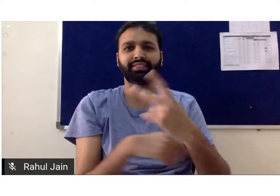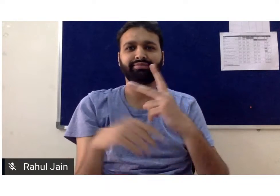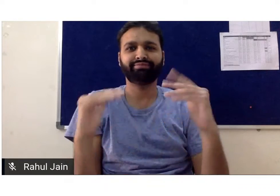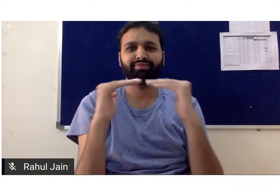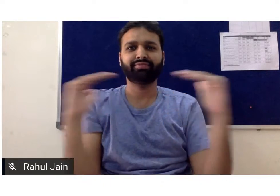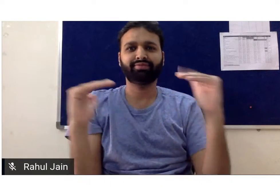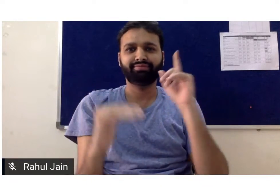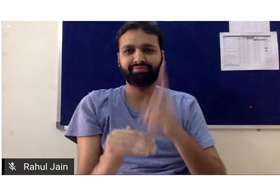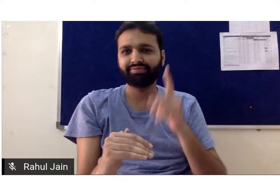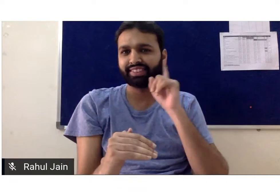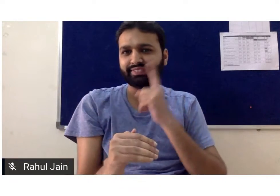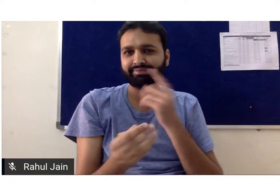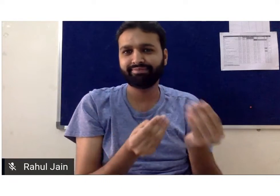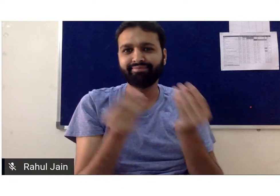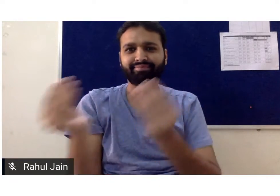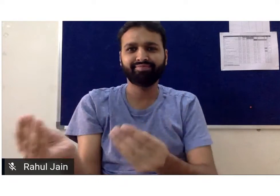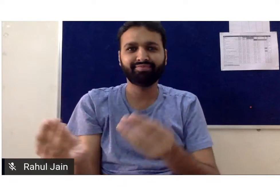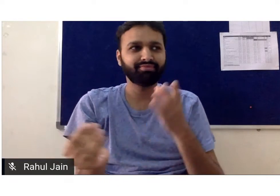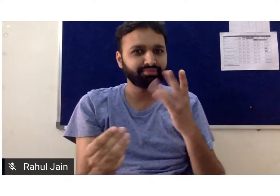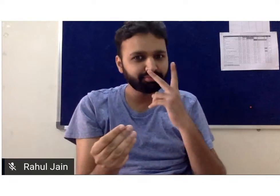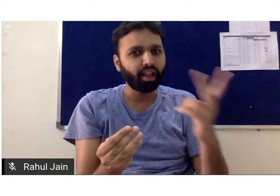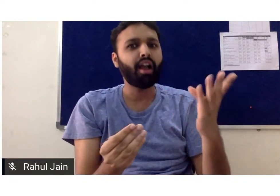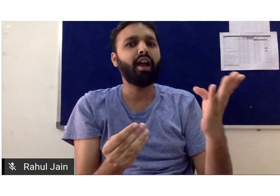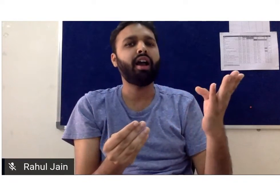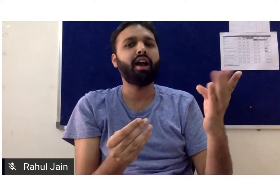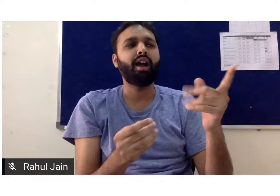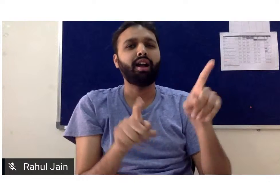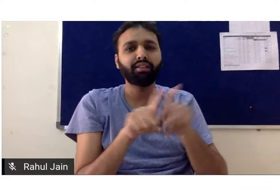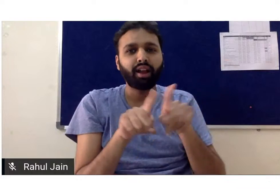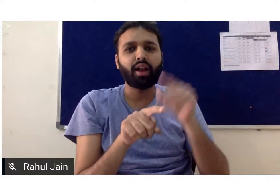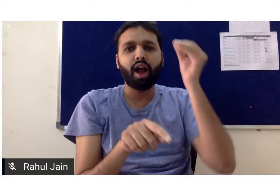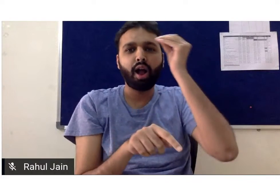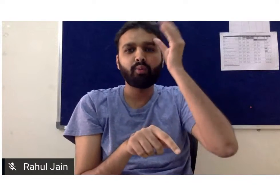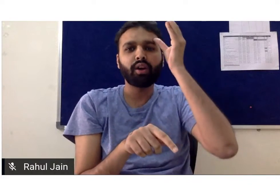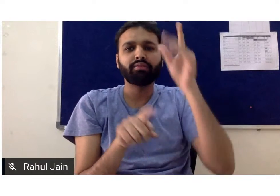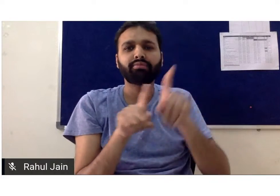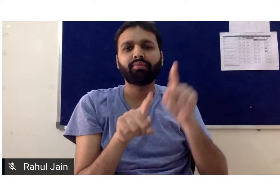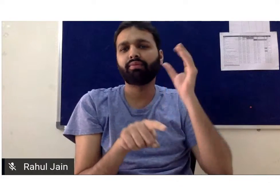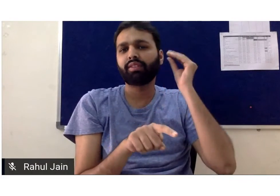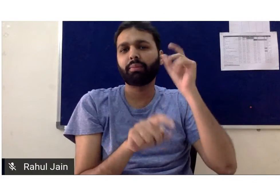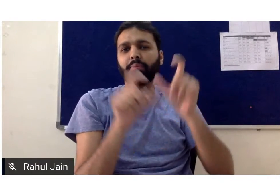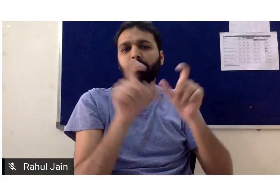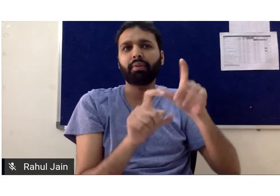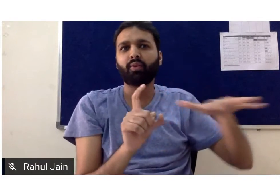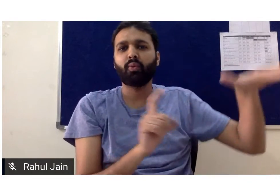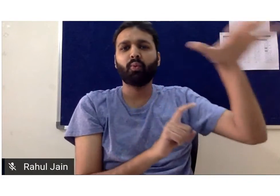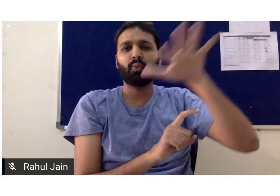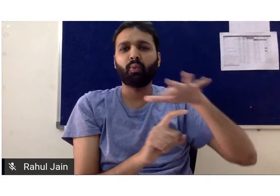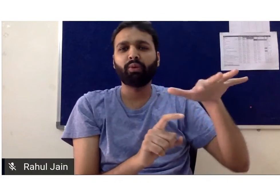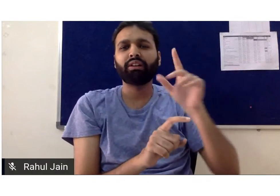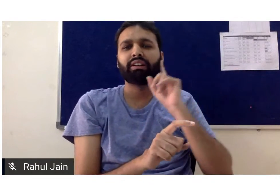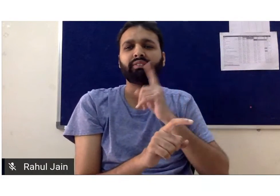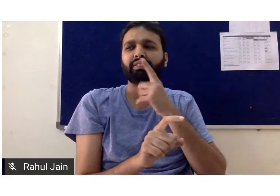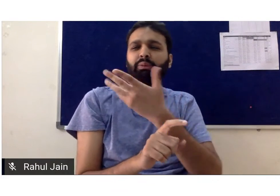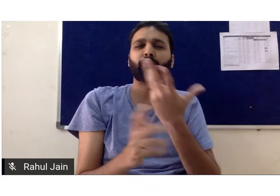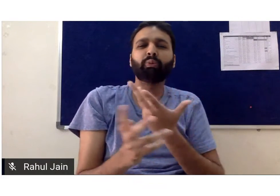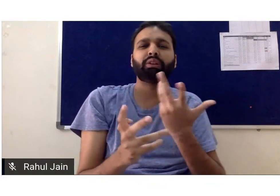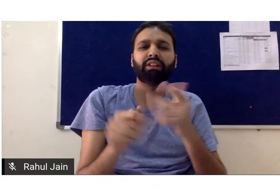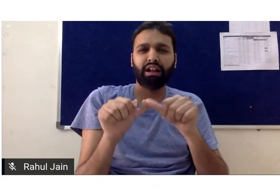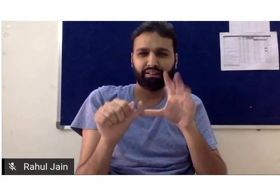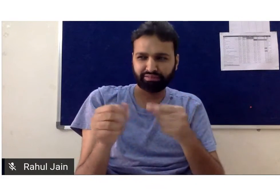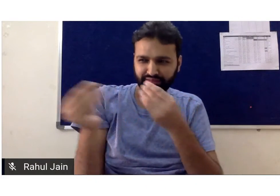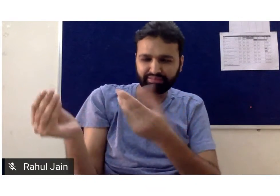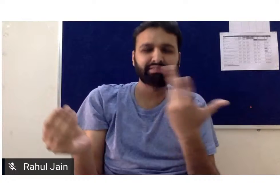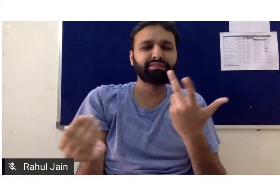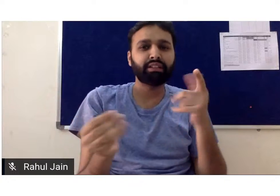because after the RPWD Act, which specifies all information has to be accessible and equal to everyone, so